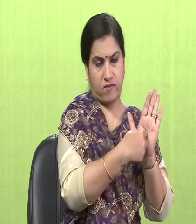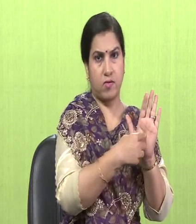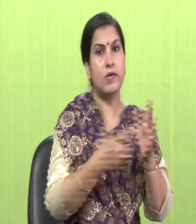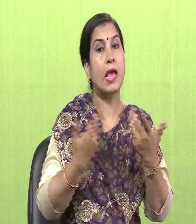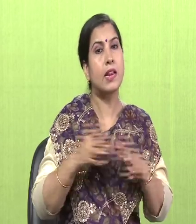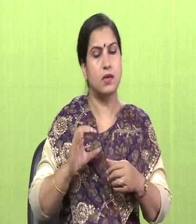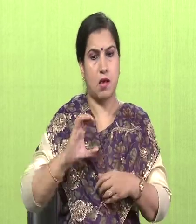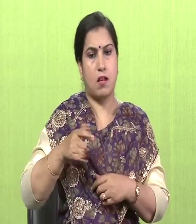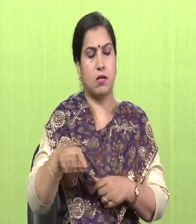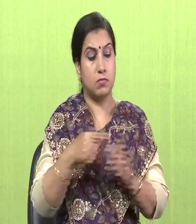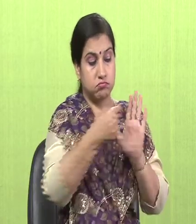country.